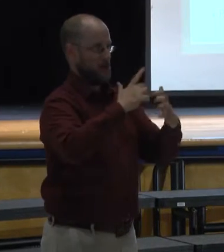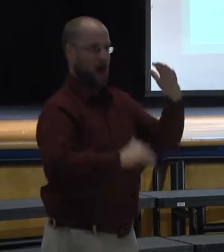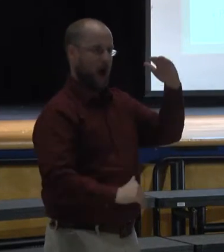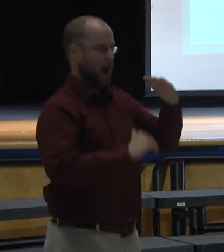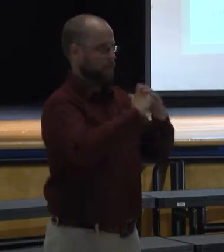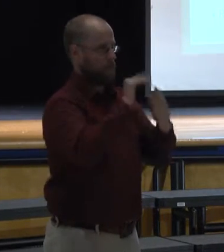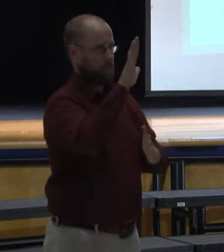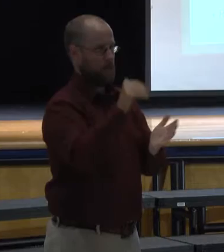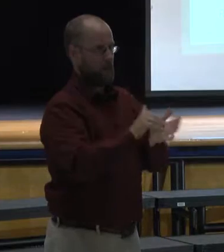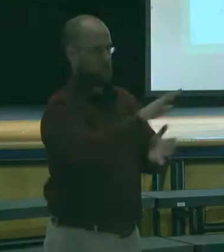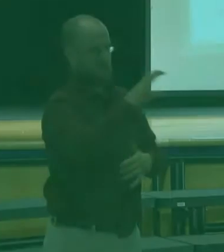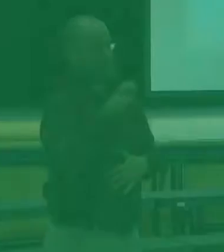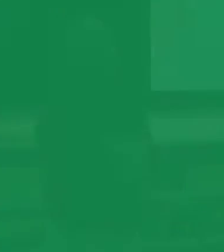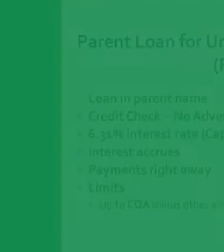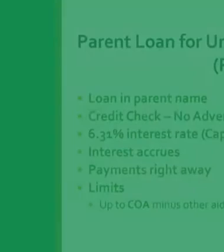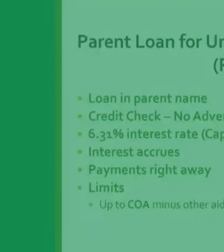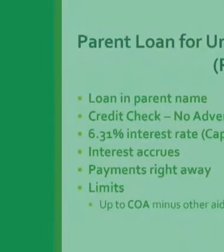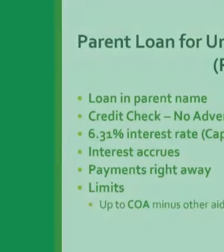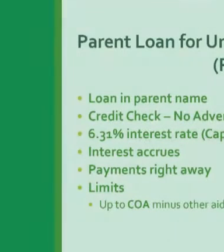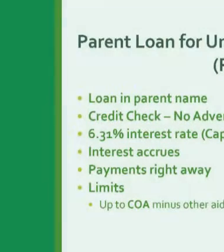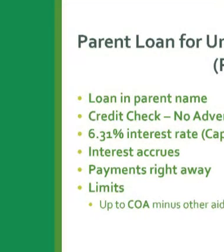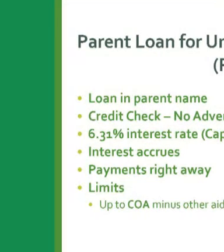$5,500.